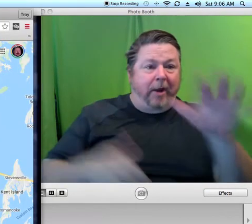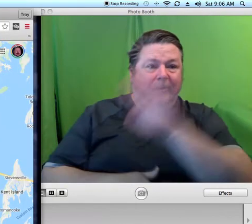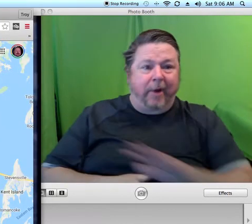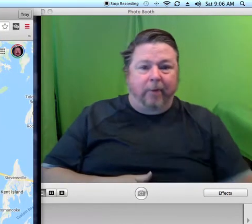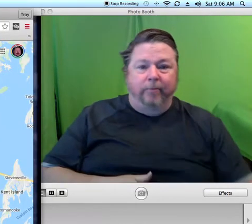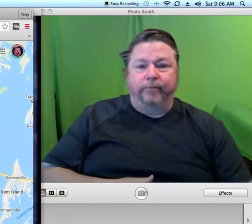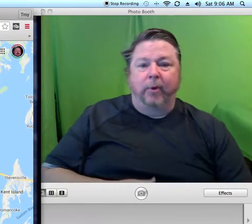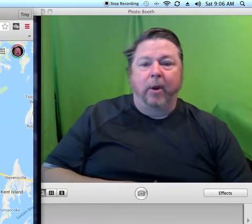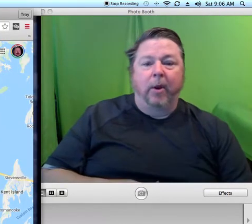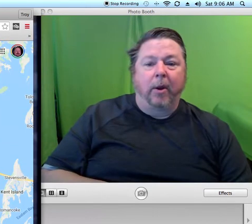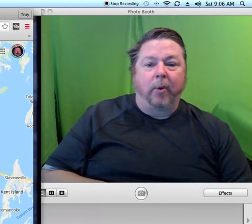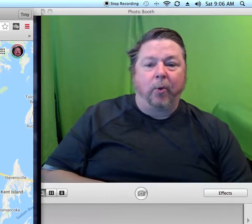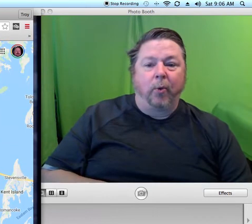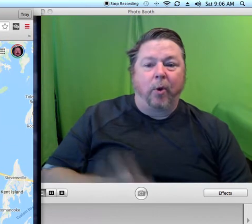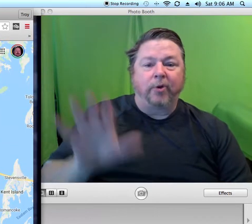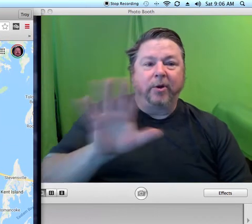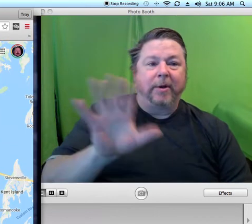Okay, so we got